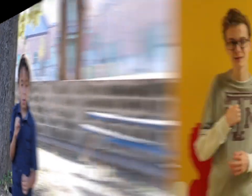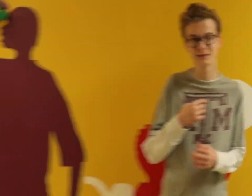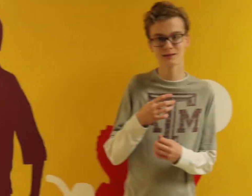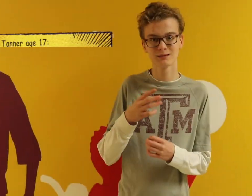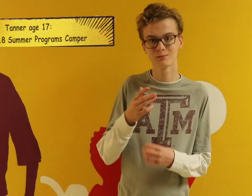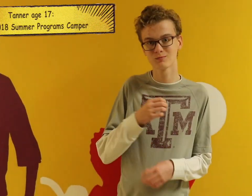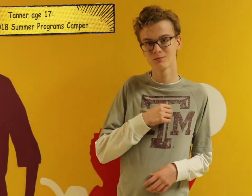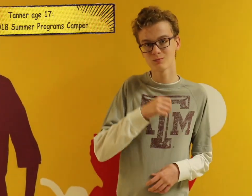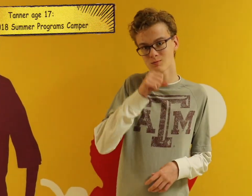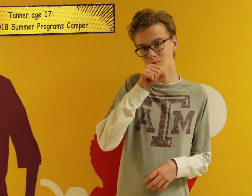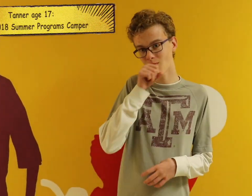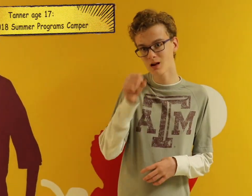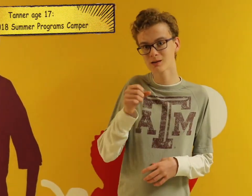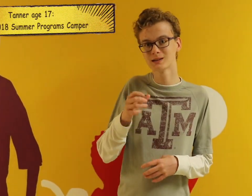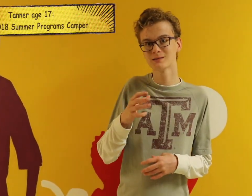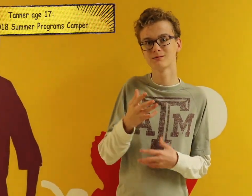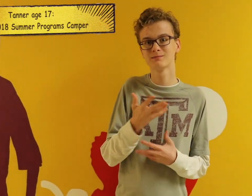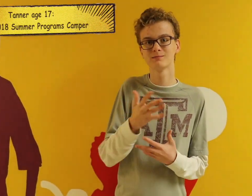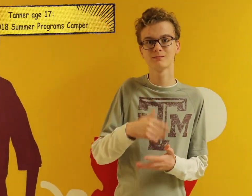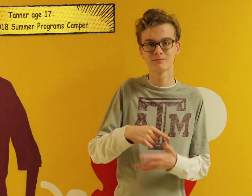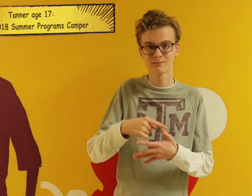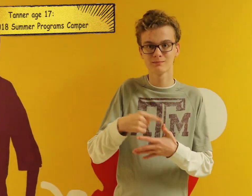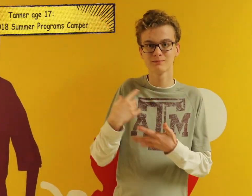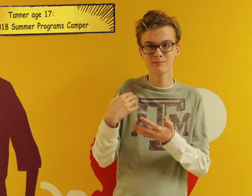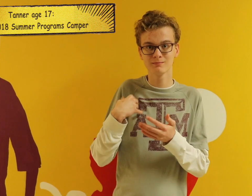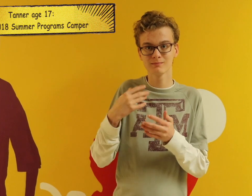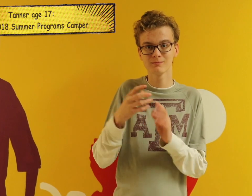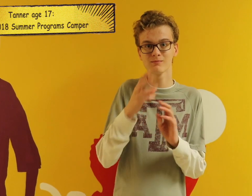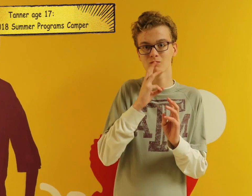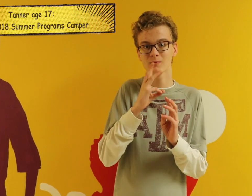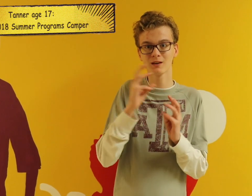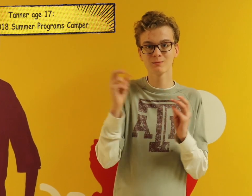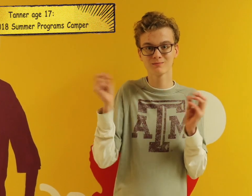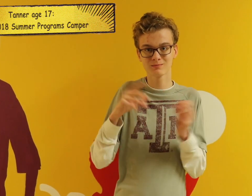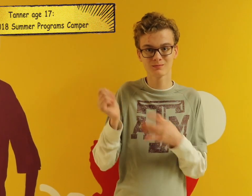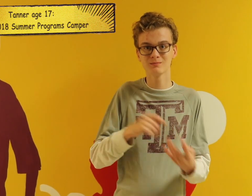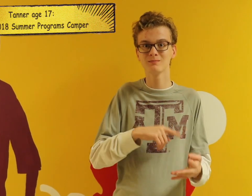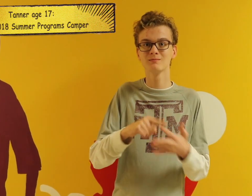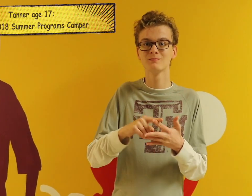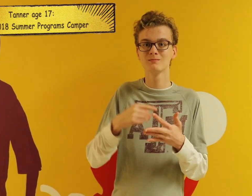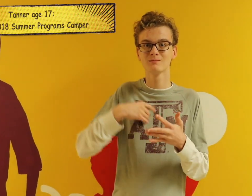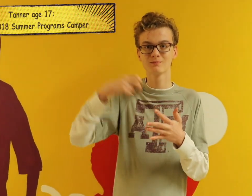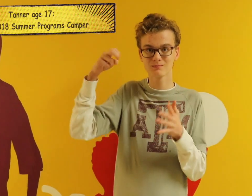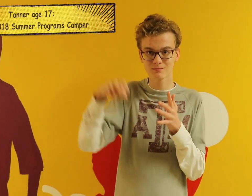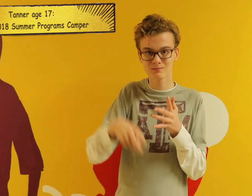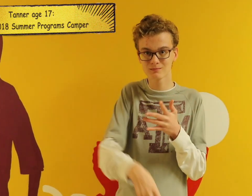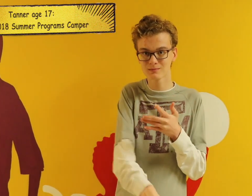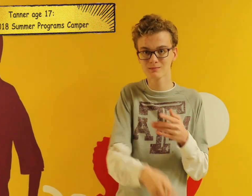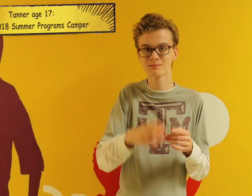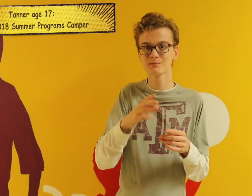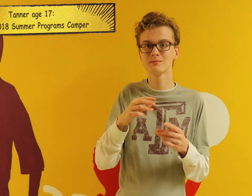I love having water balloon fight, dip lining,